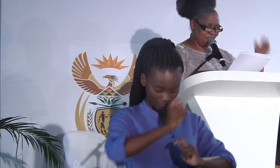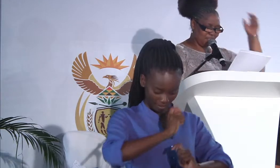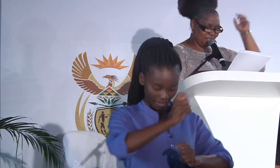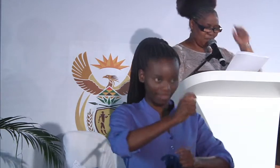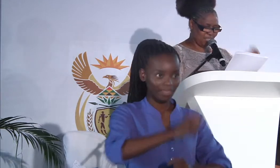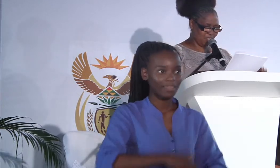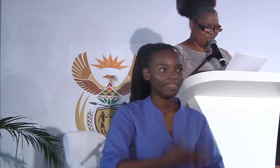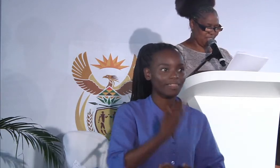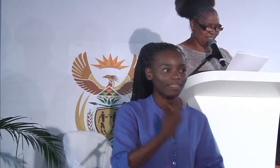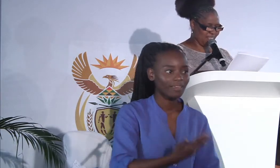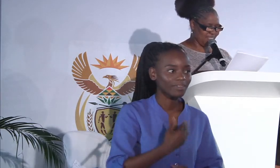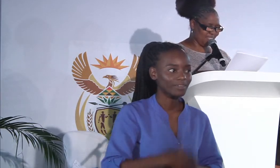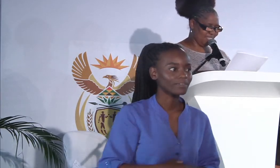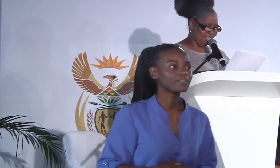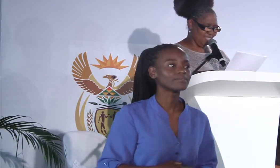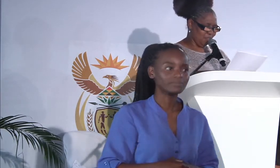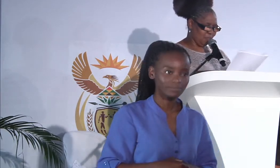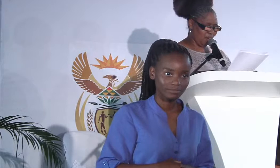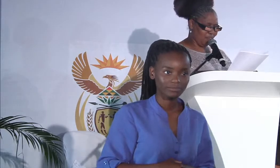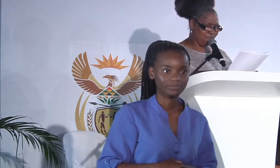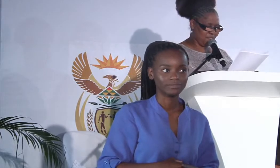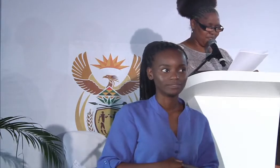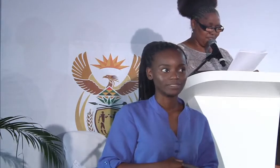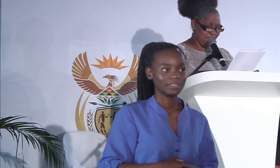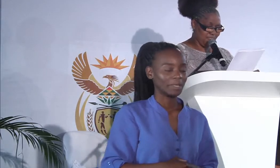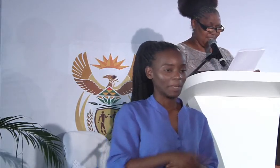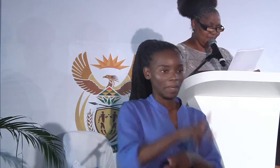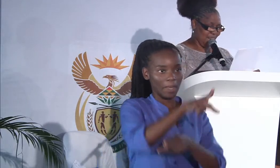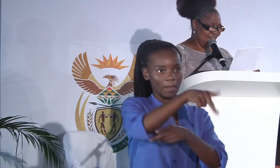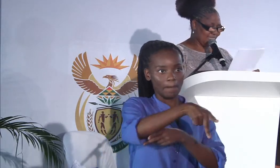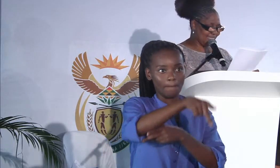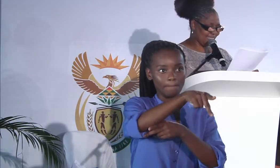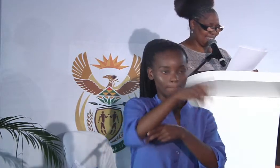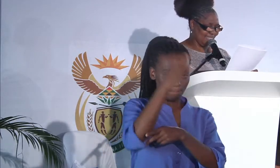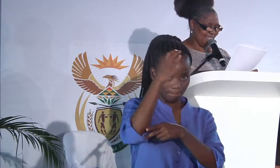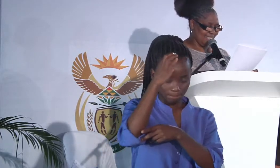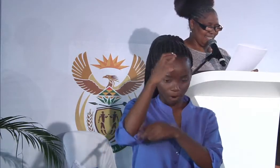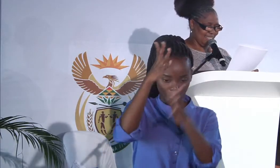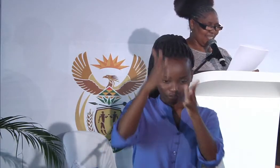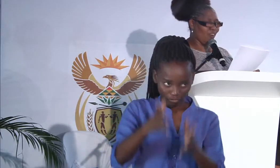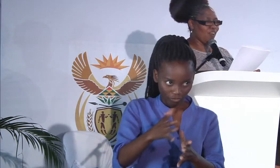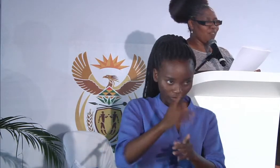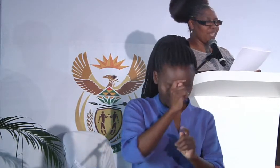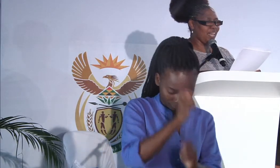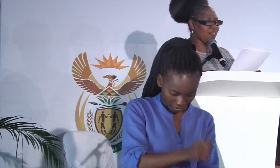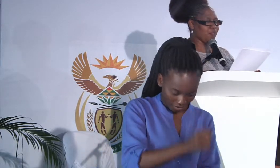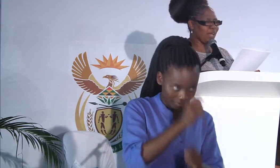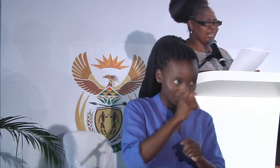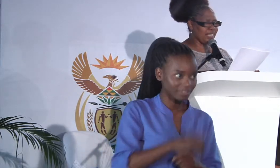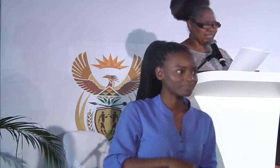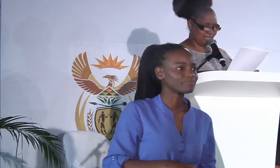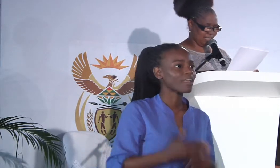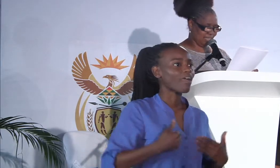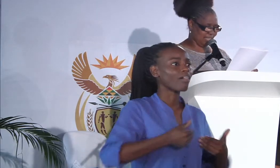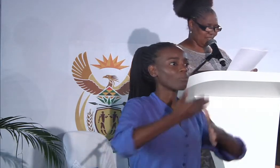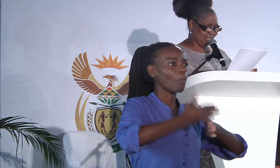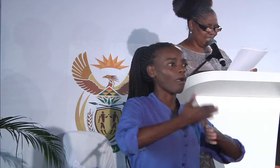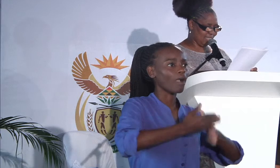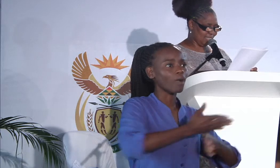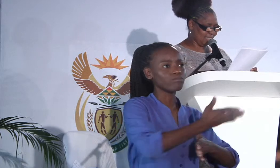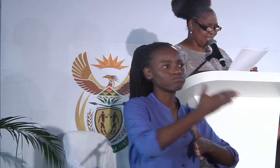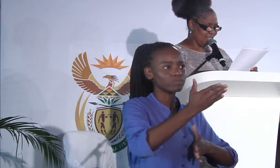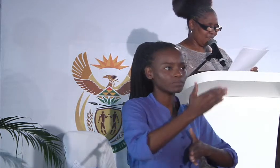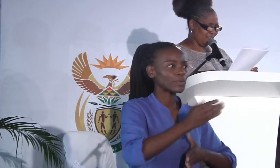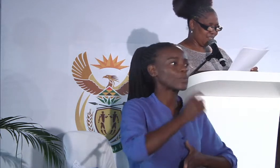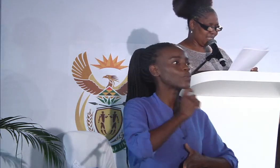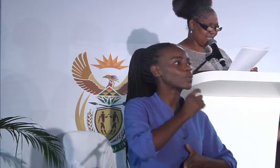you very much, Your Excellency. Prof, Max, all of the health workers, the users,